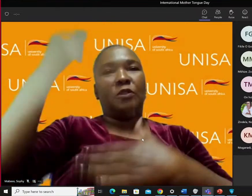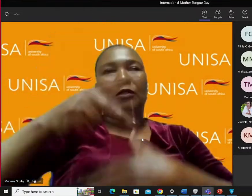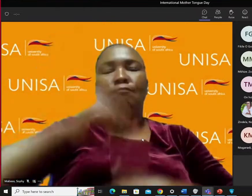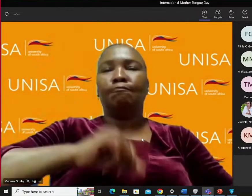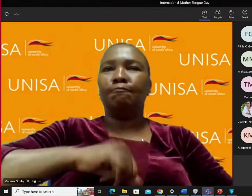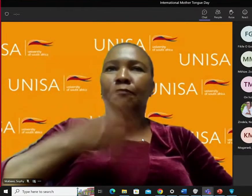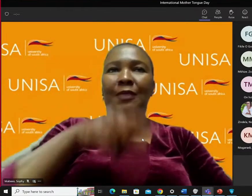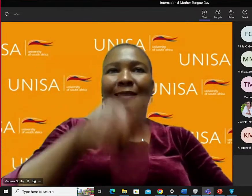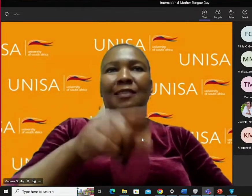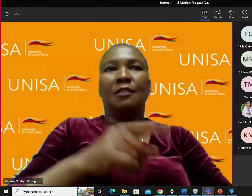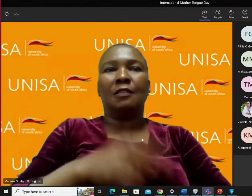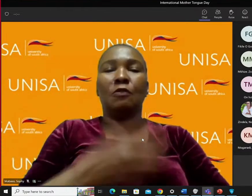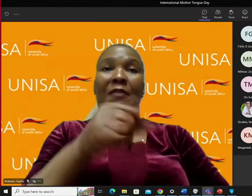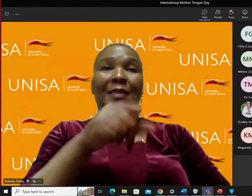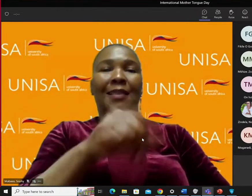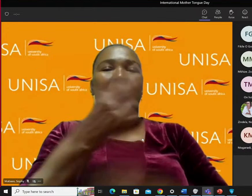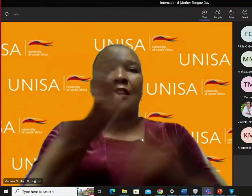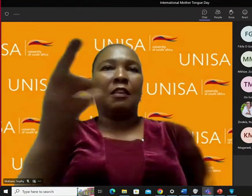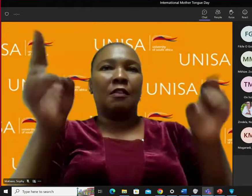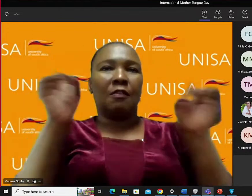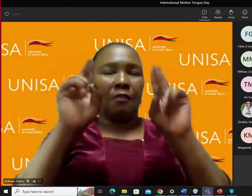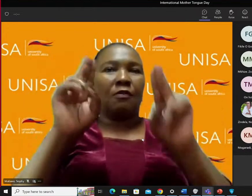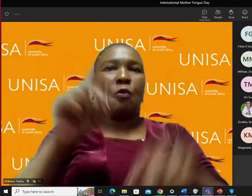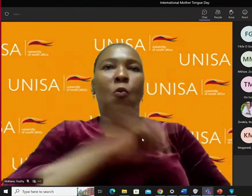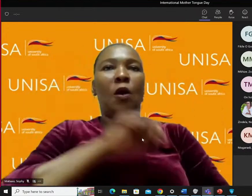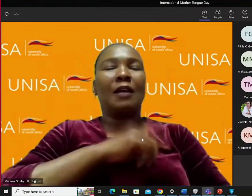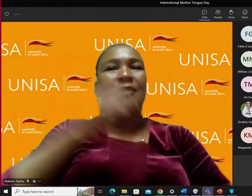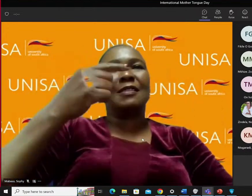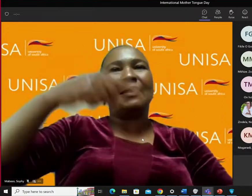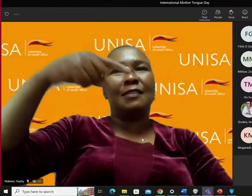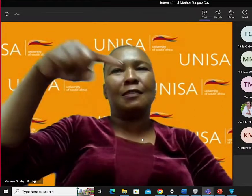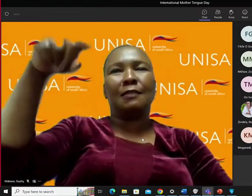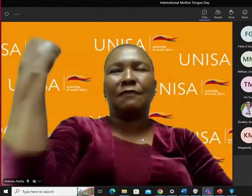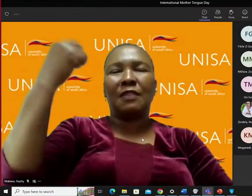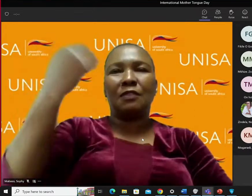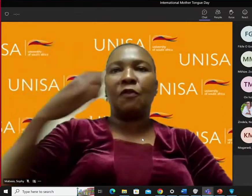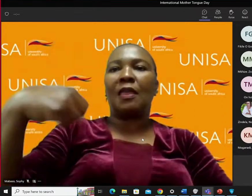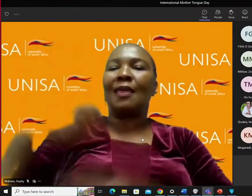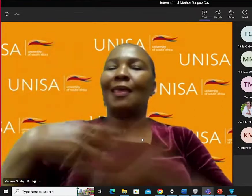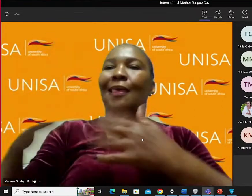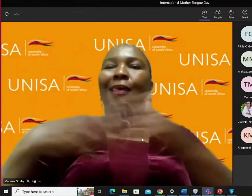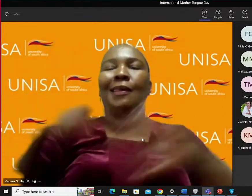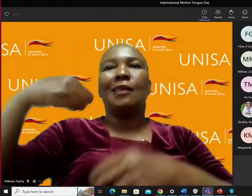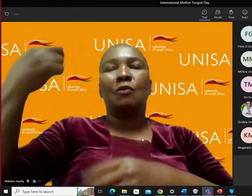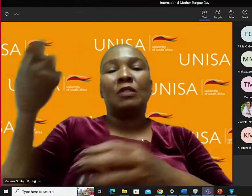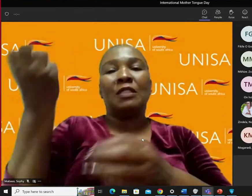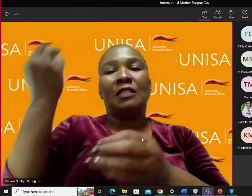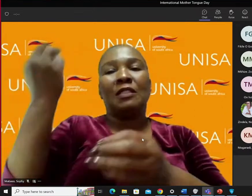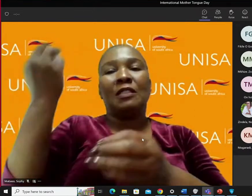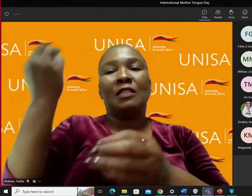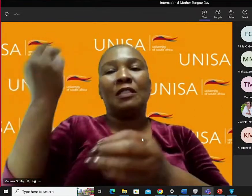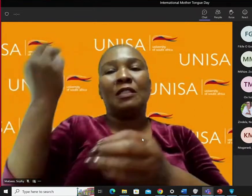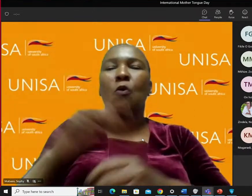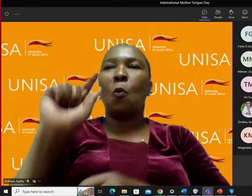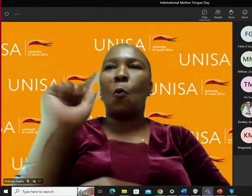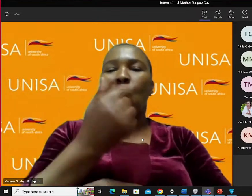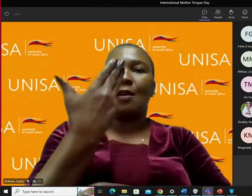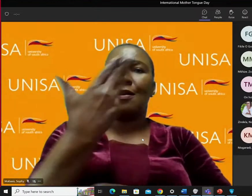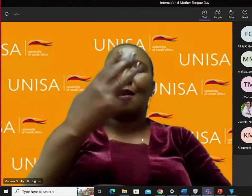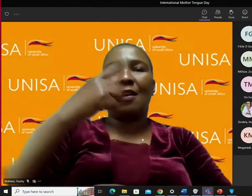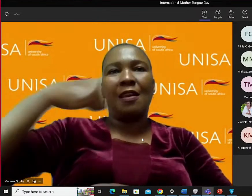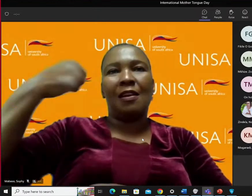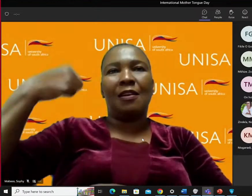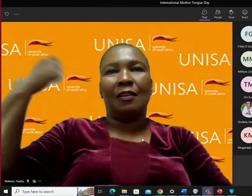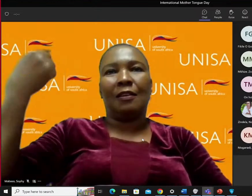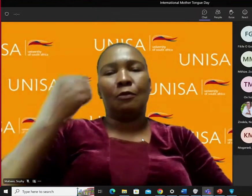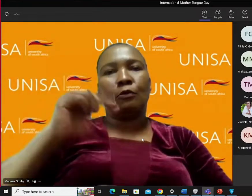UNISA because this is a first WordNet for any of the languages involved. So again, all 9 of the languages taught in